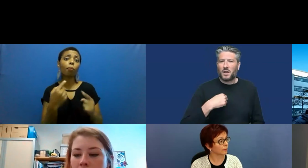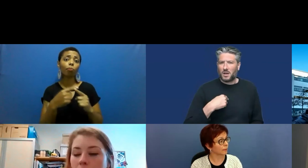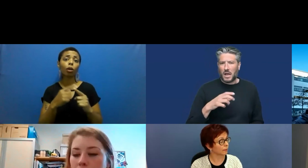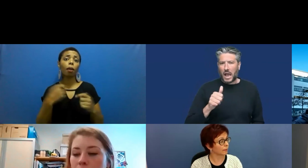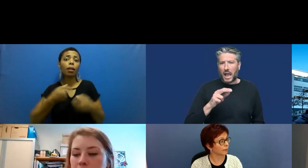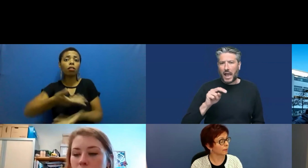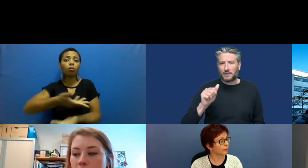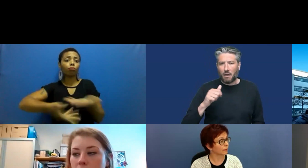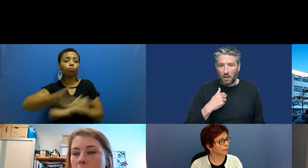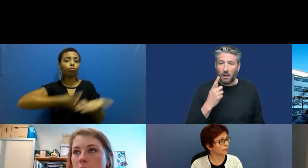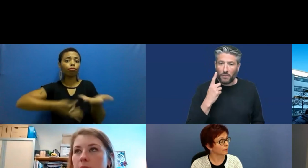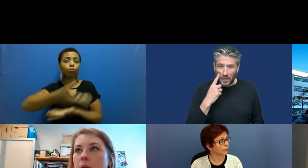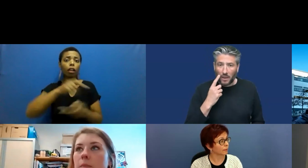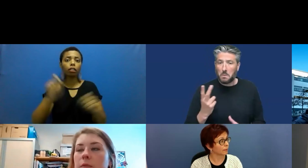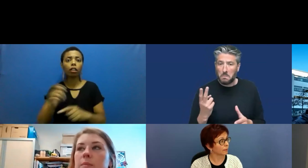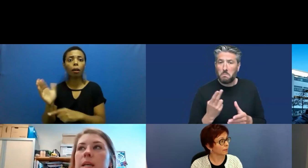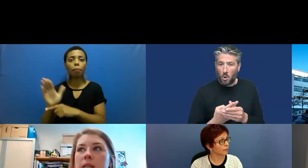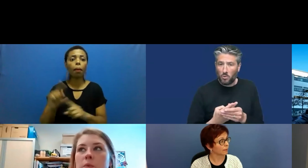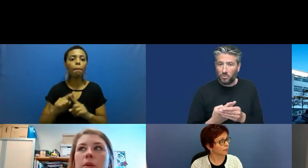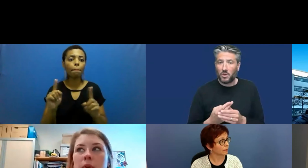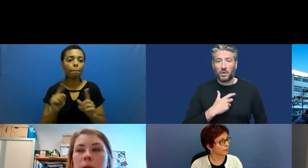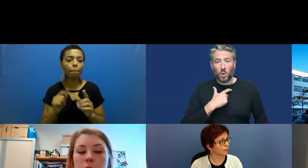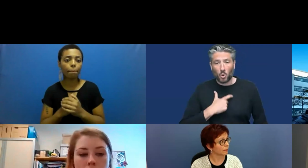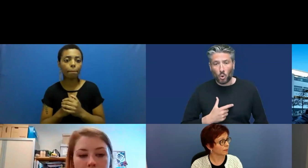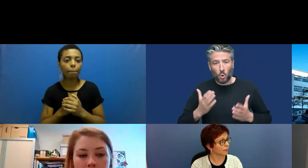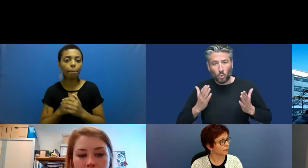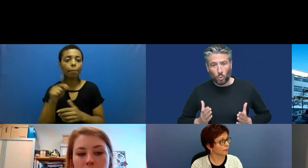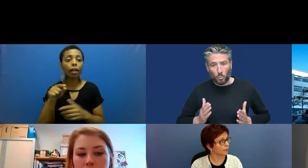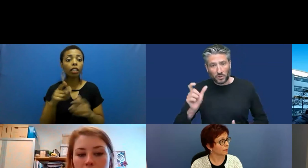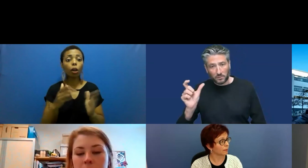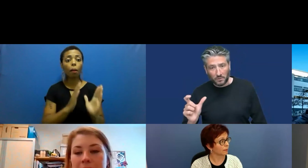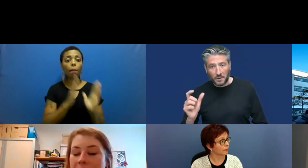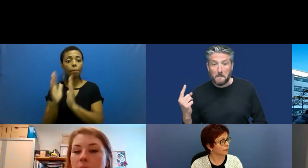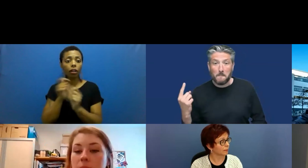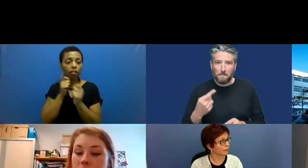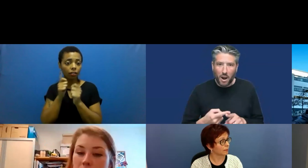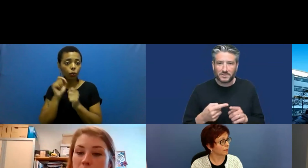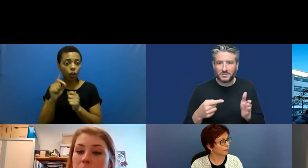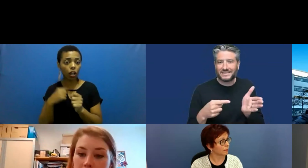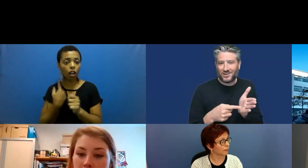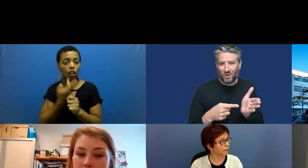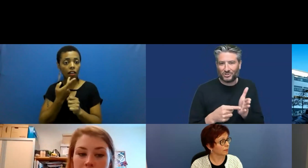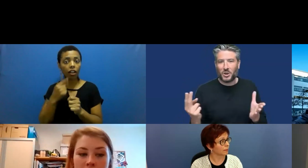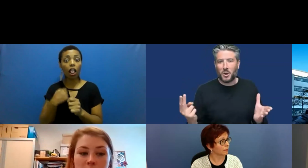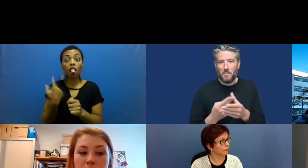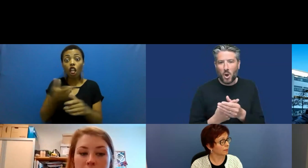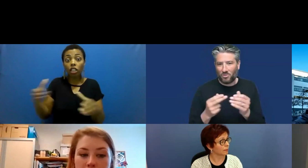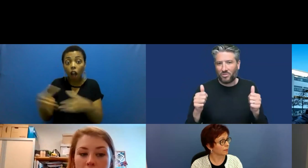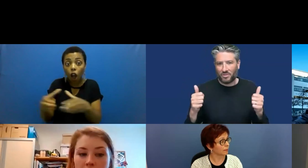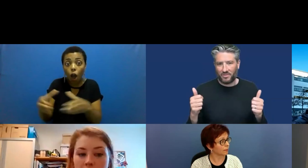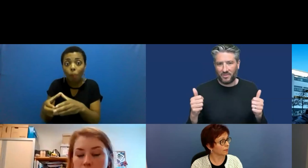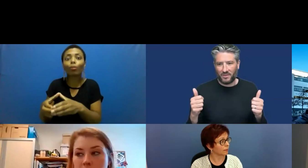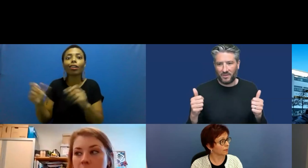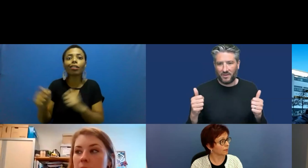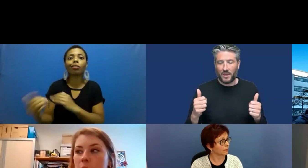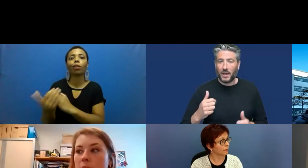technology. And quite often from Sense's point of view, we're trying to support people to get out into communities to prevent